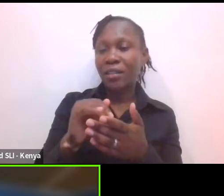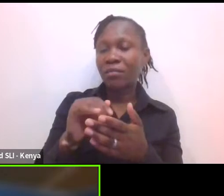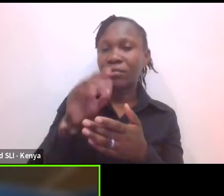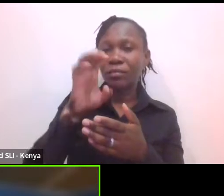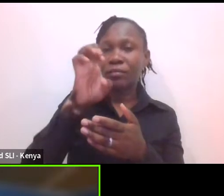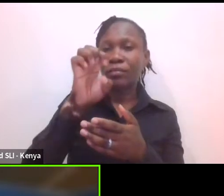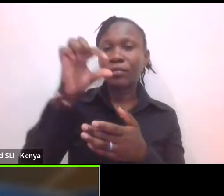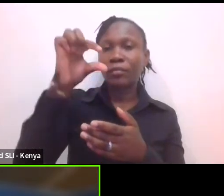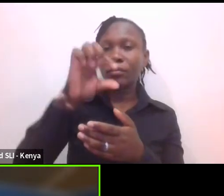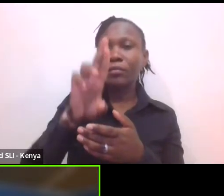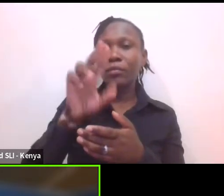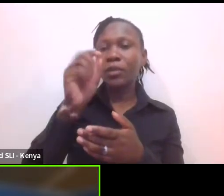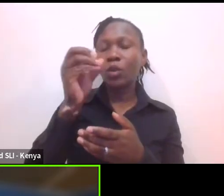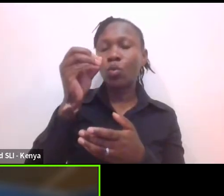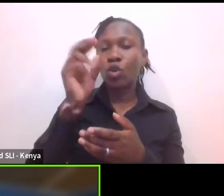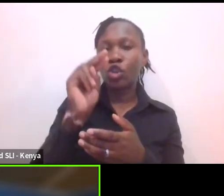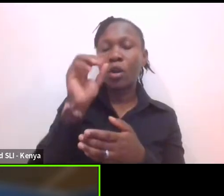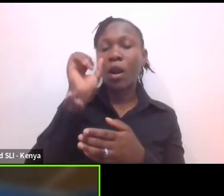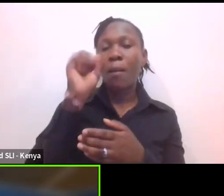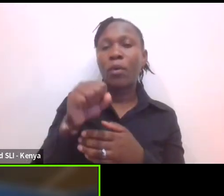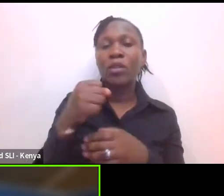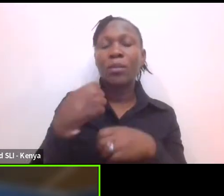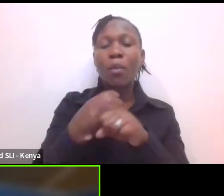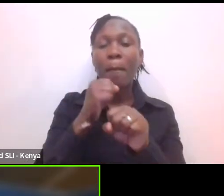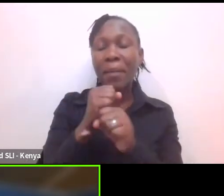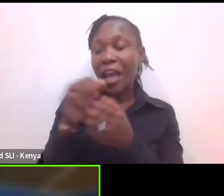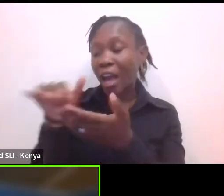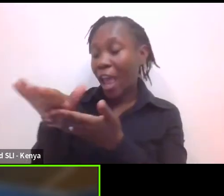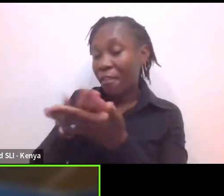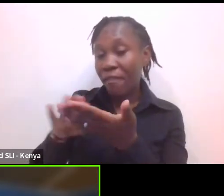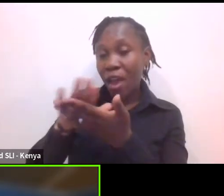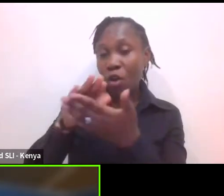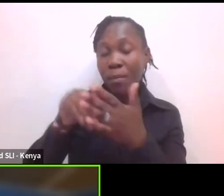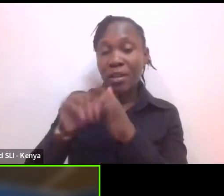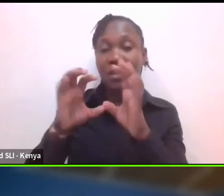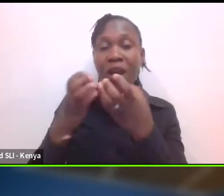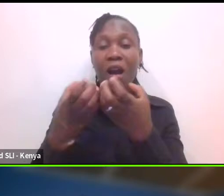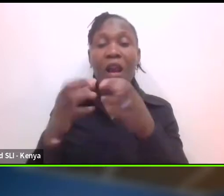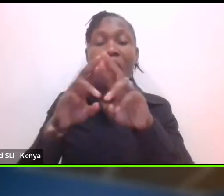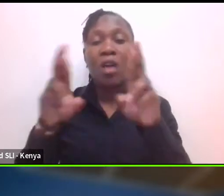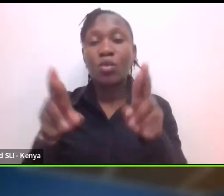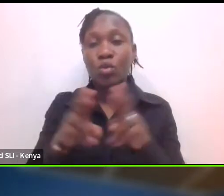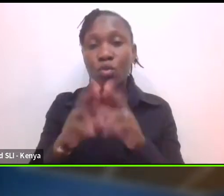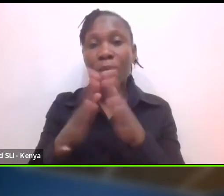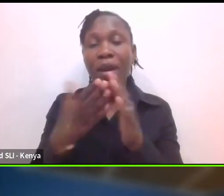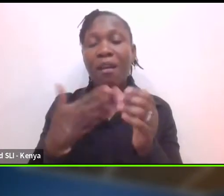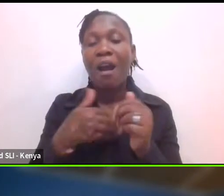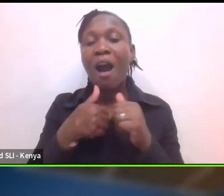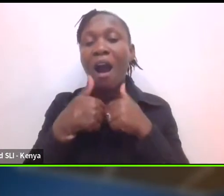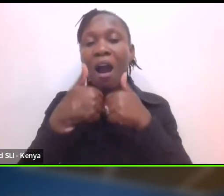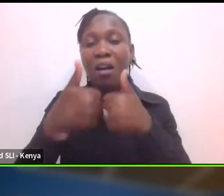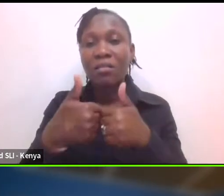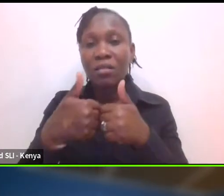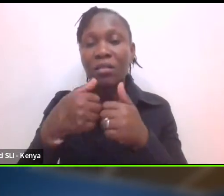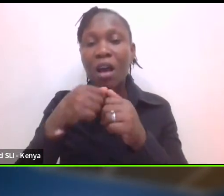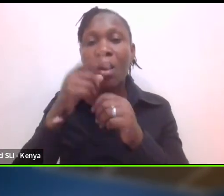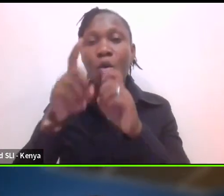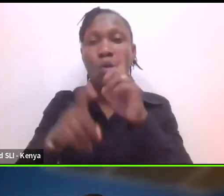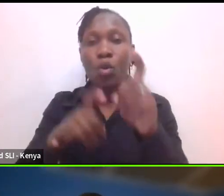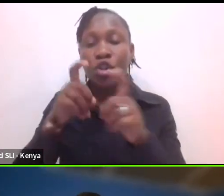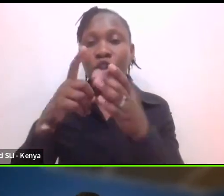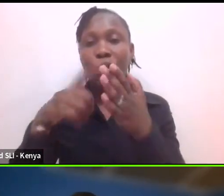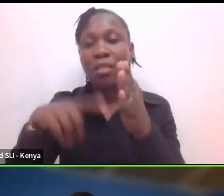can we create environments in our classroom? And this is a question for all teachers. And also thinking from, I'm putting on my teacher